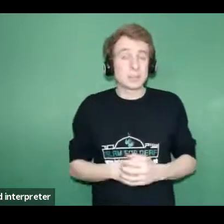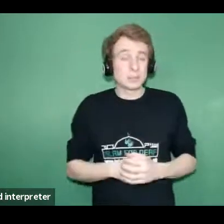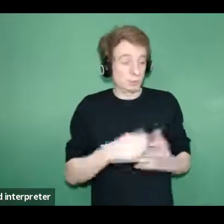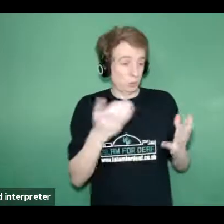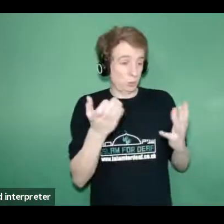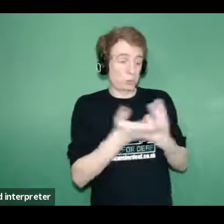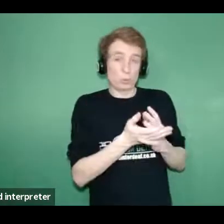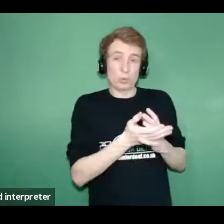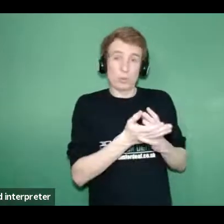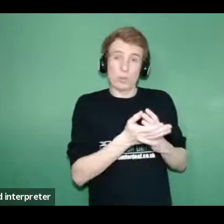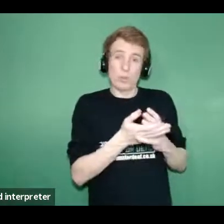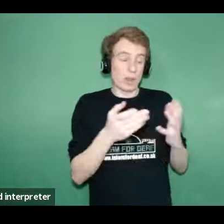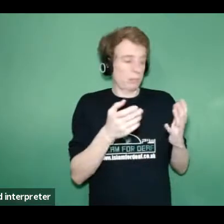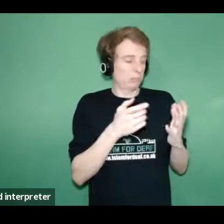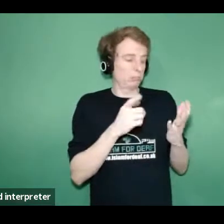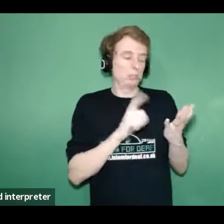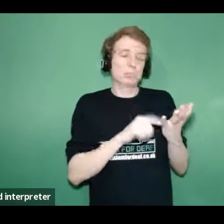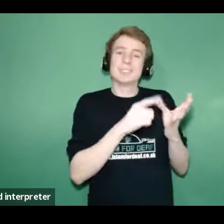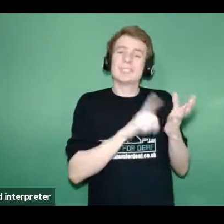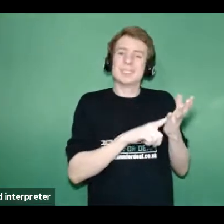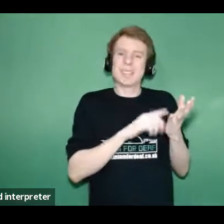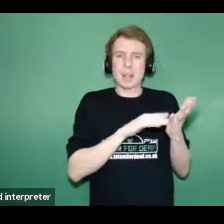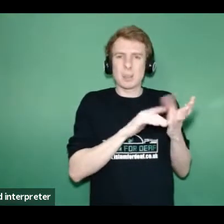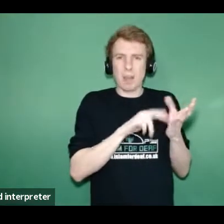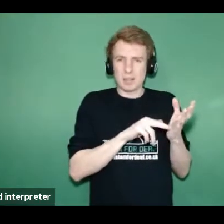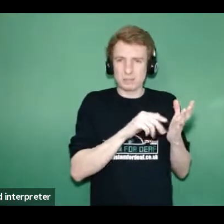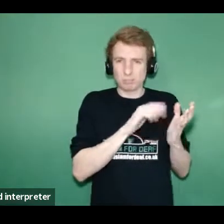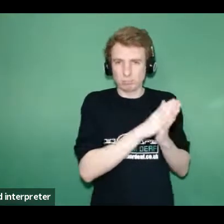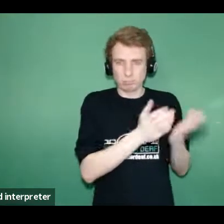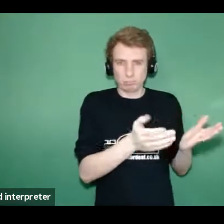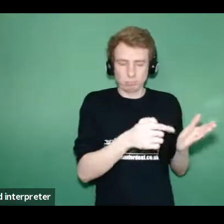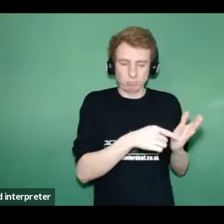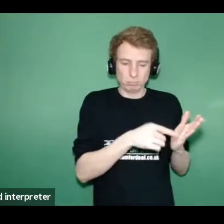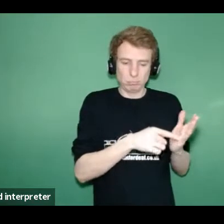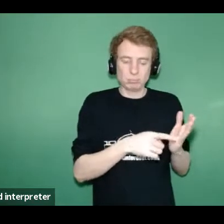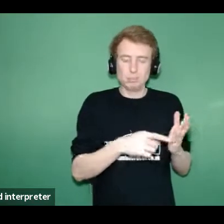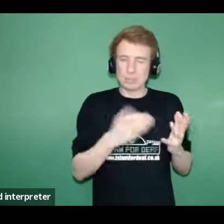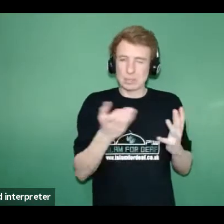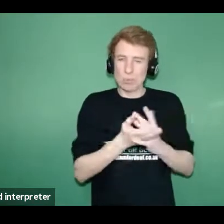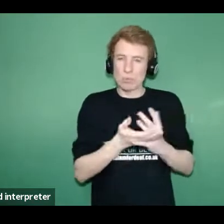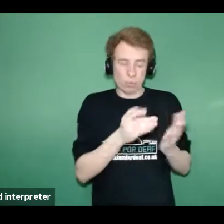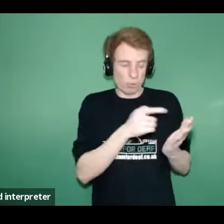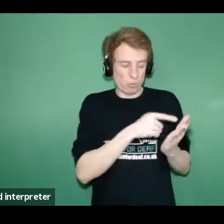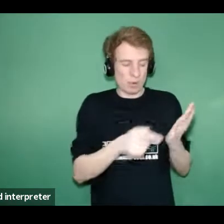mentions that, which means, it will take me just a second to get this.